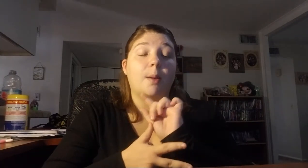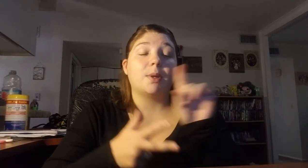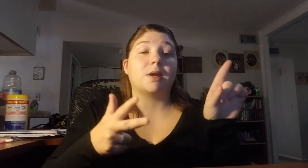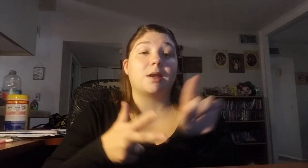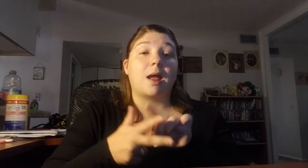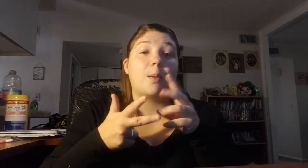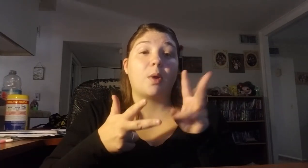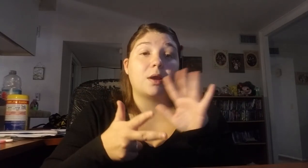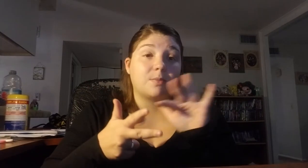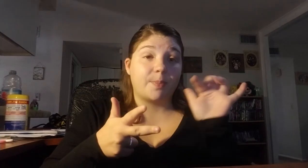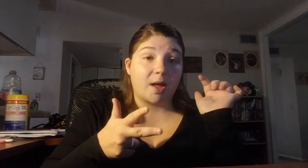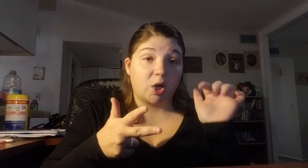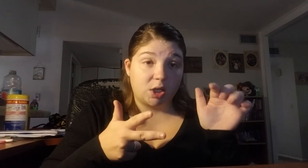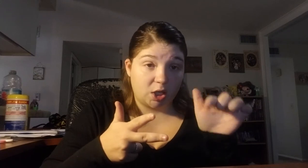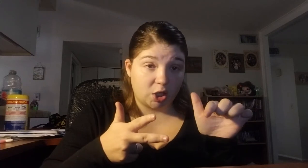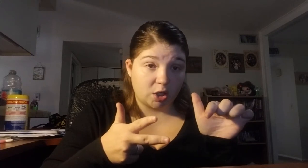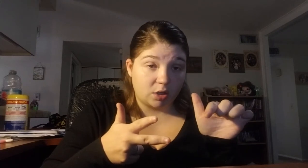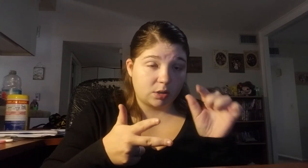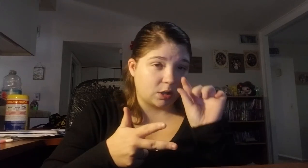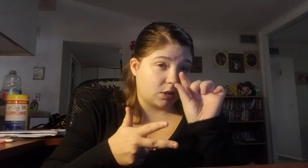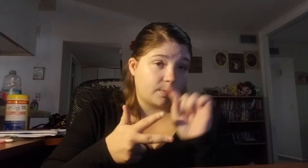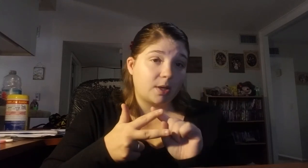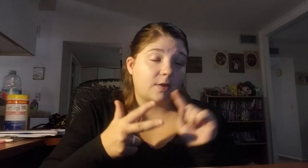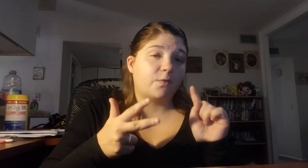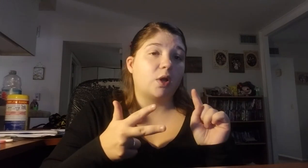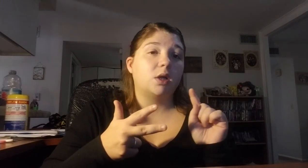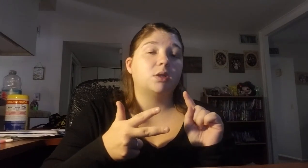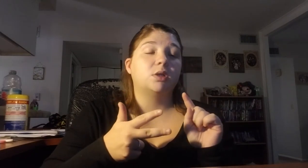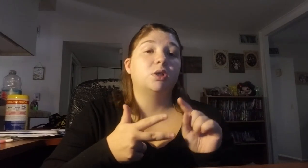is the same way it's spelled here. It's a little bit different.